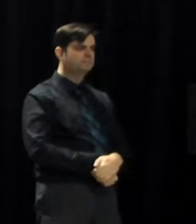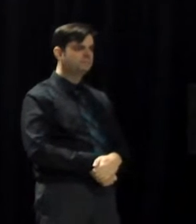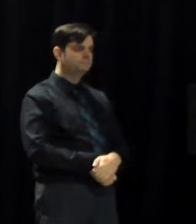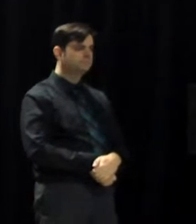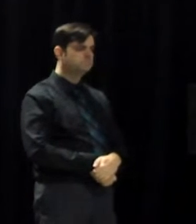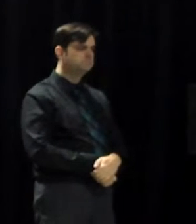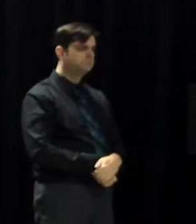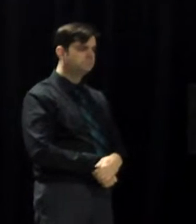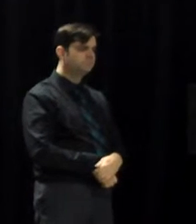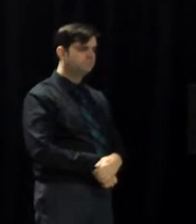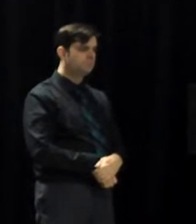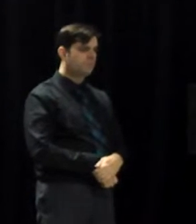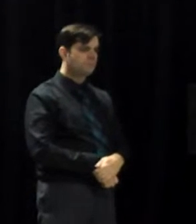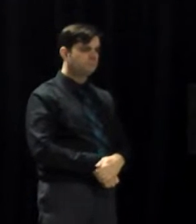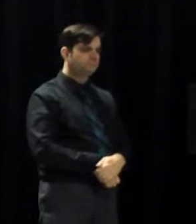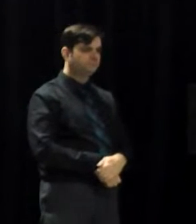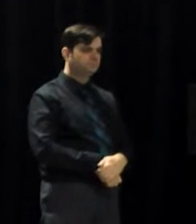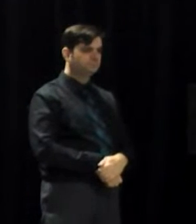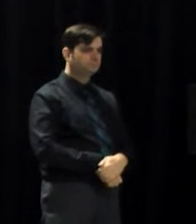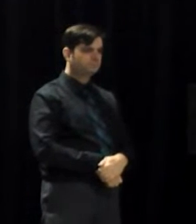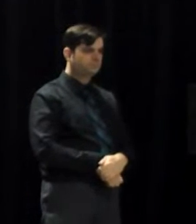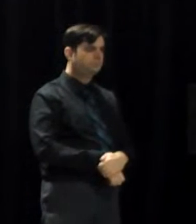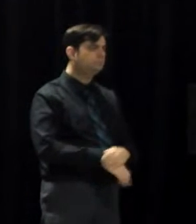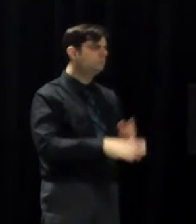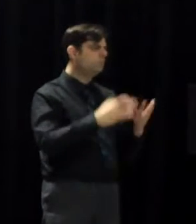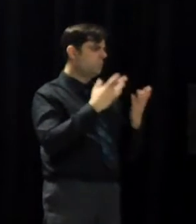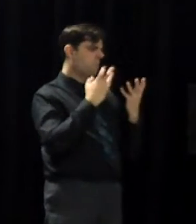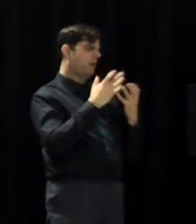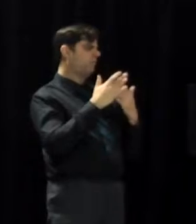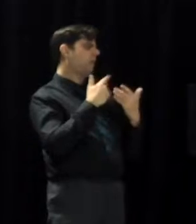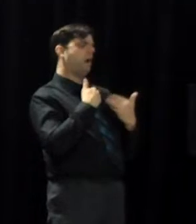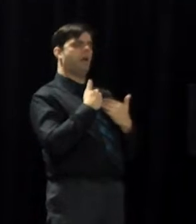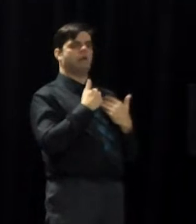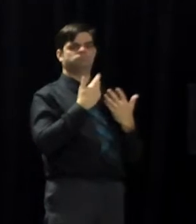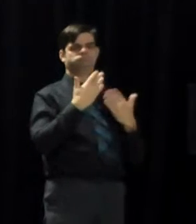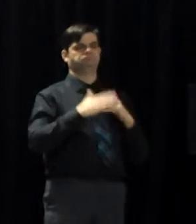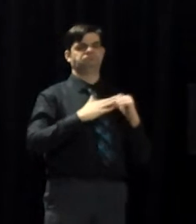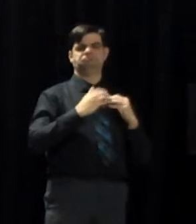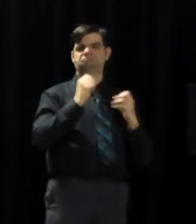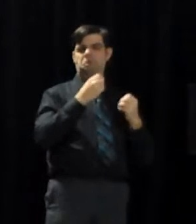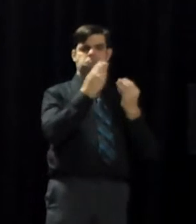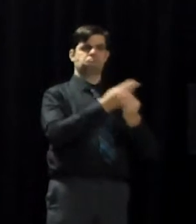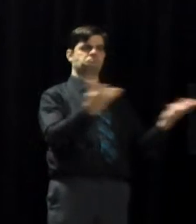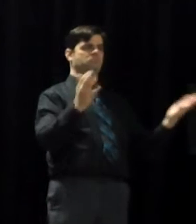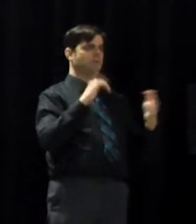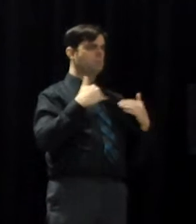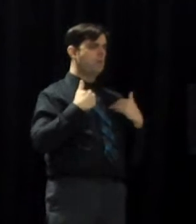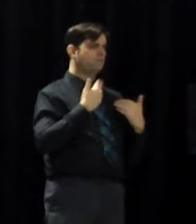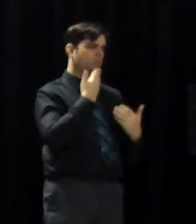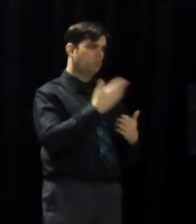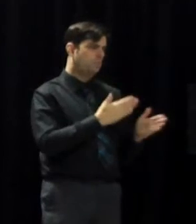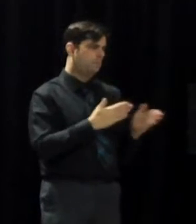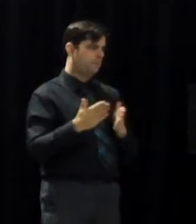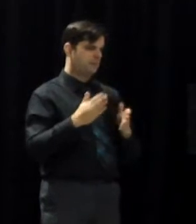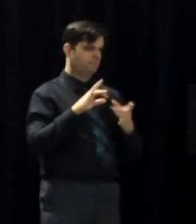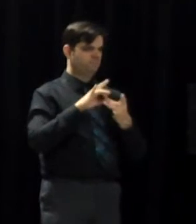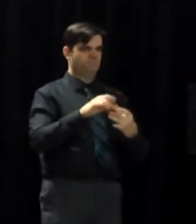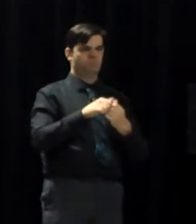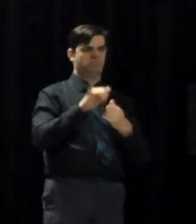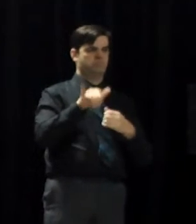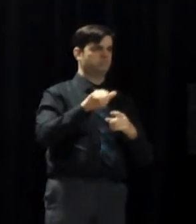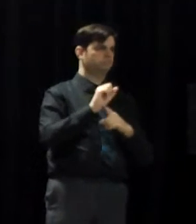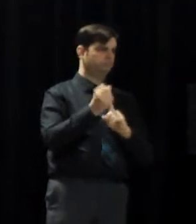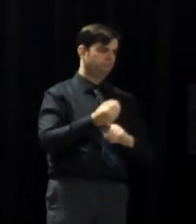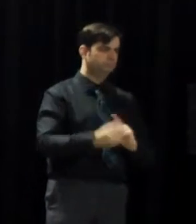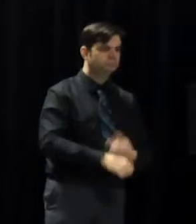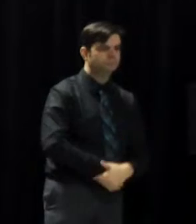meet the challenge that we have right now. I know that you mentioned this plan that you're submitting to the state. I went back through some of the old press